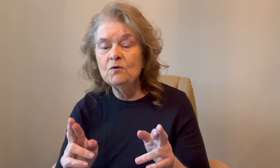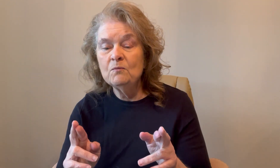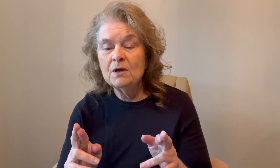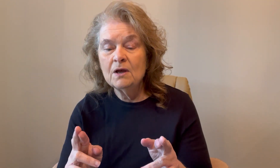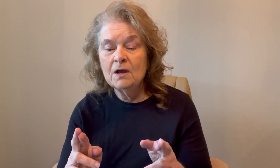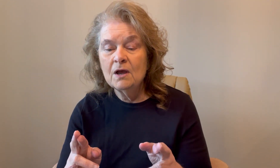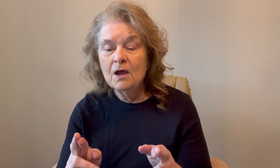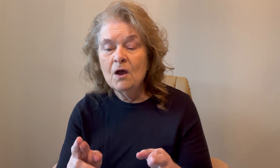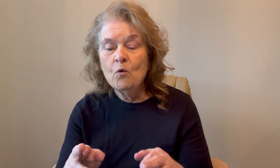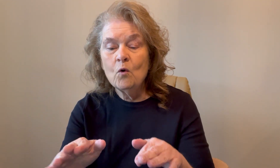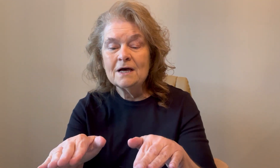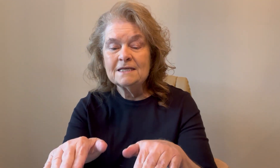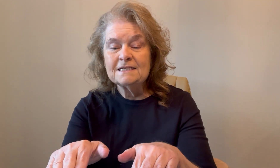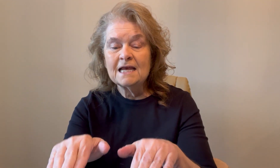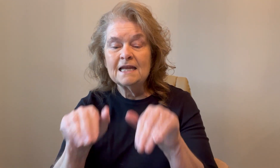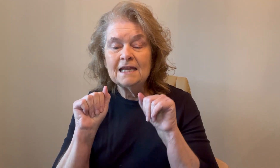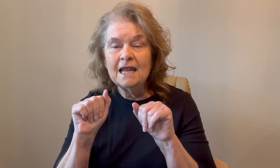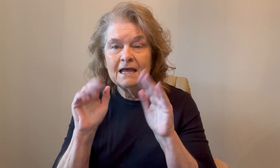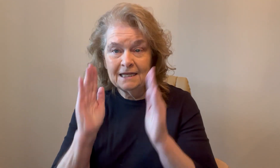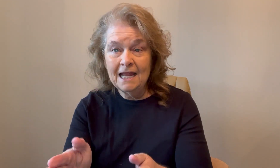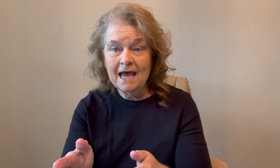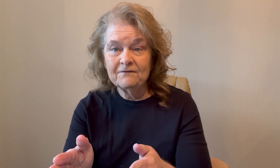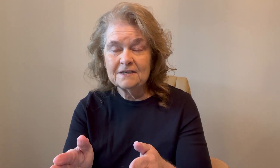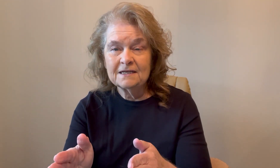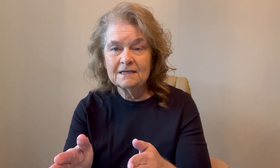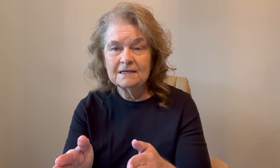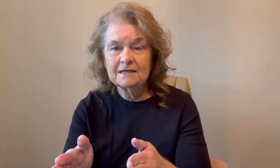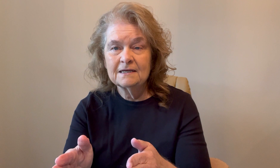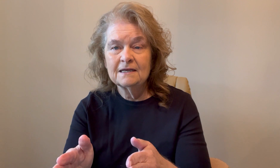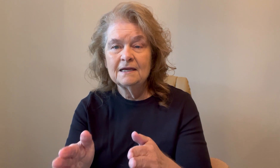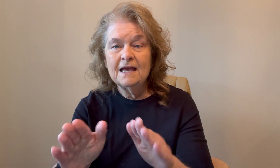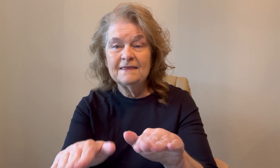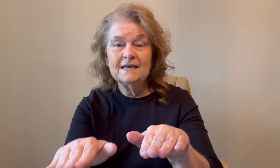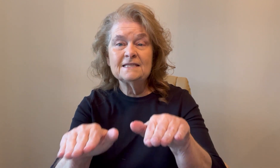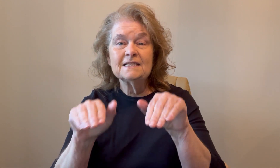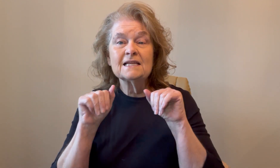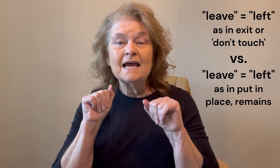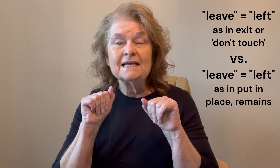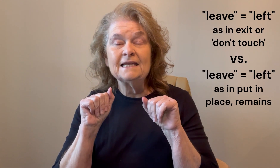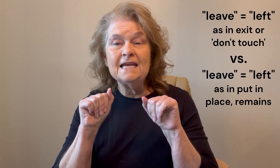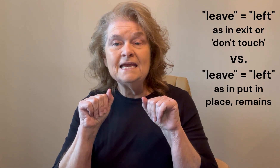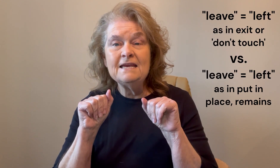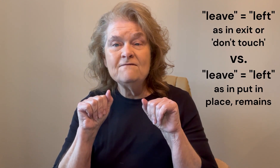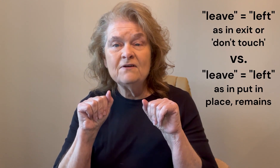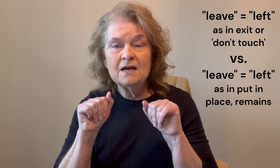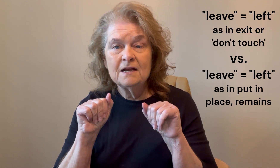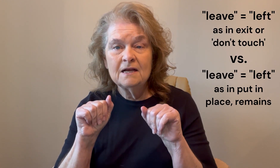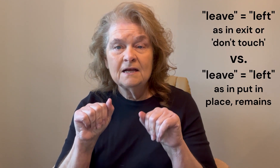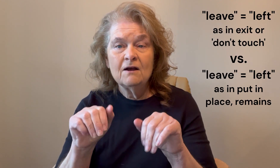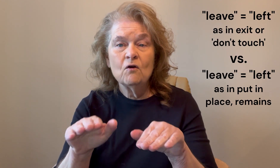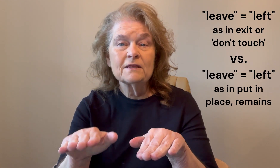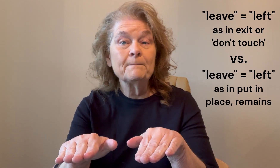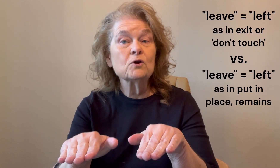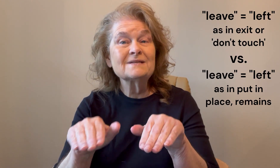room was left. This is like leave, or the